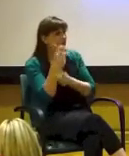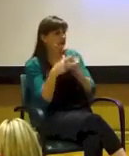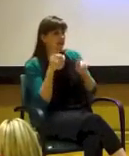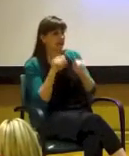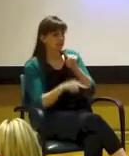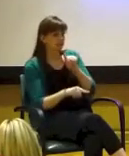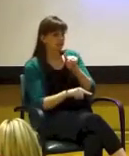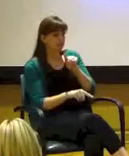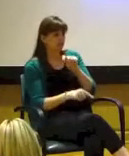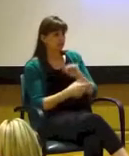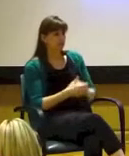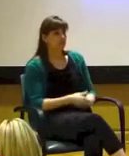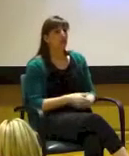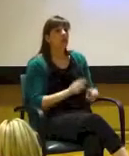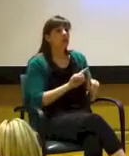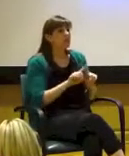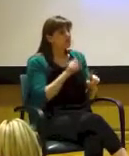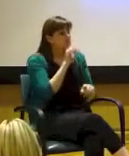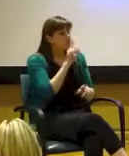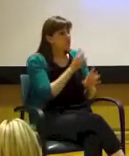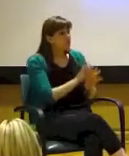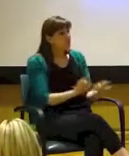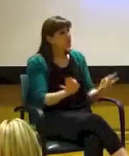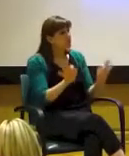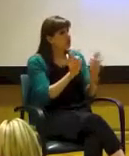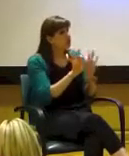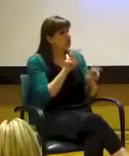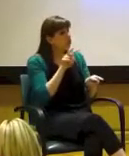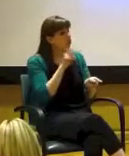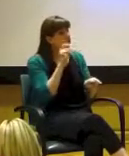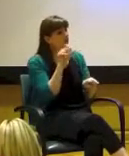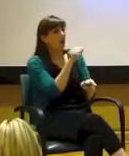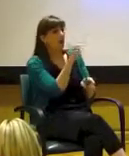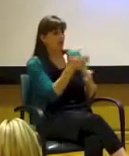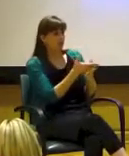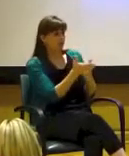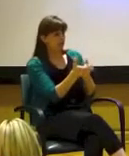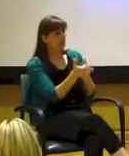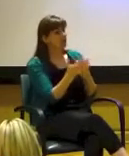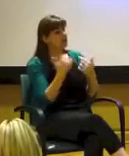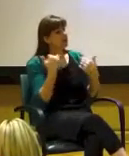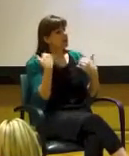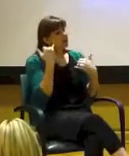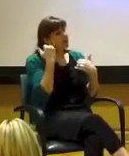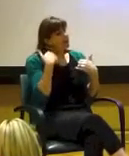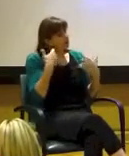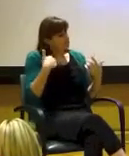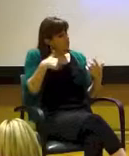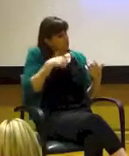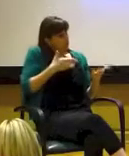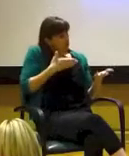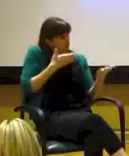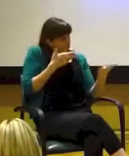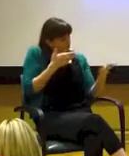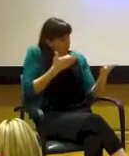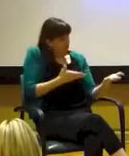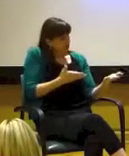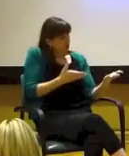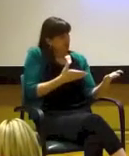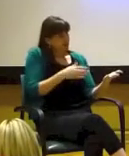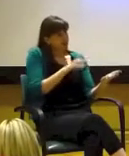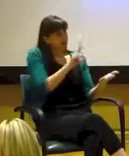don't. But it's really important to look for other things. If we're recommending